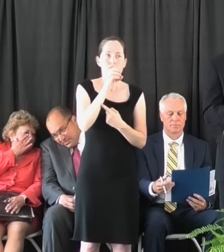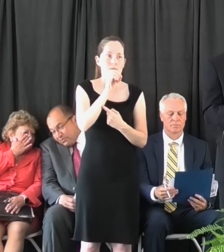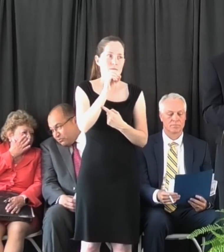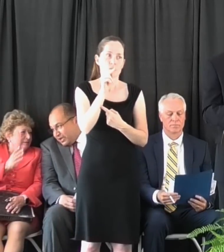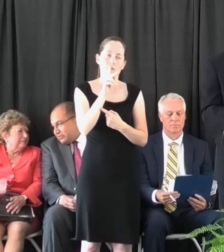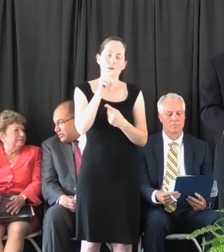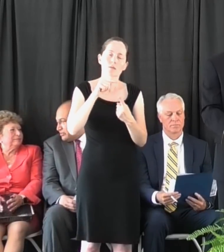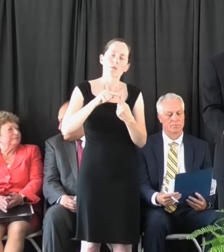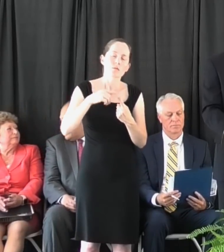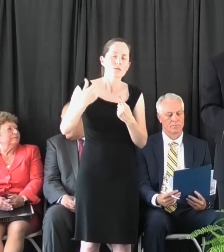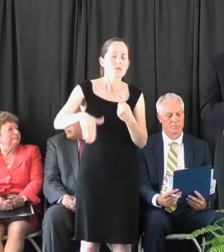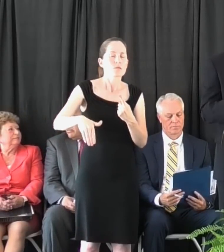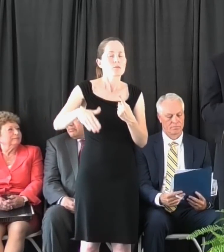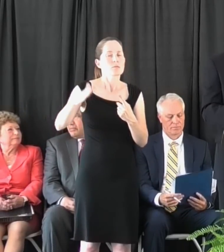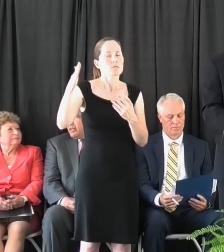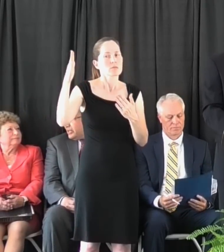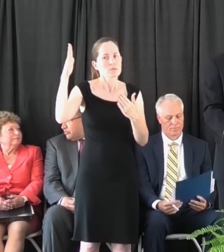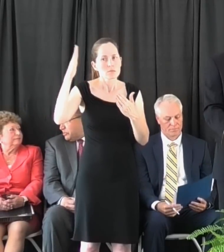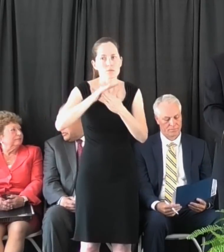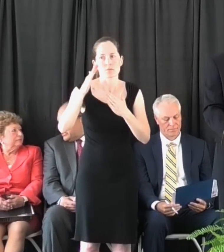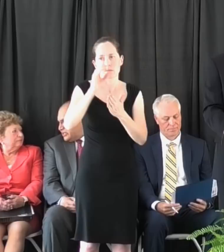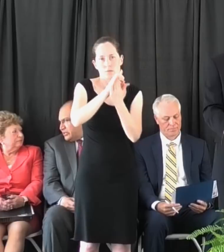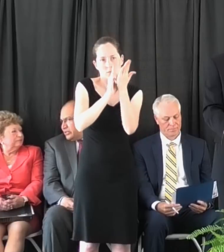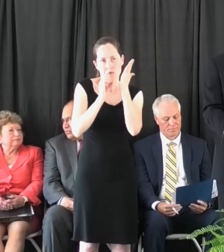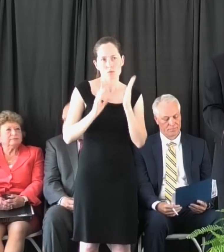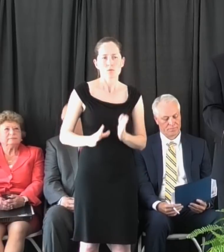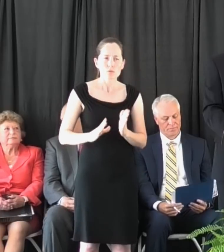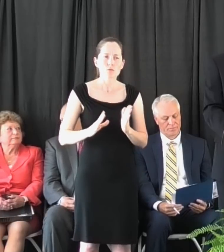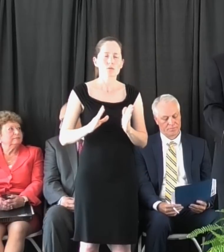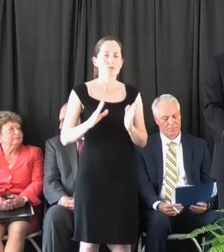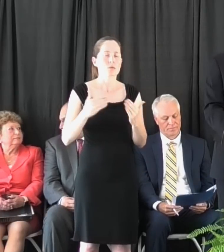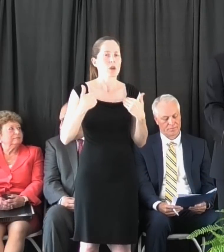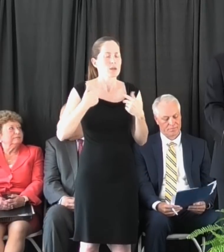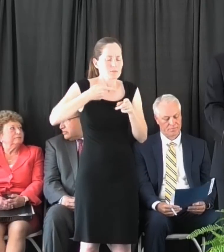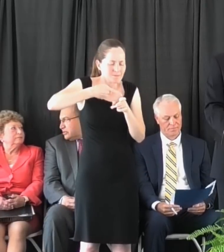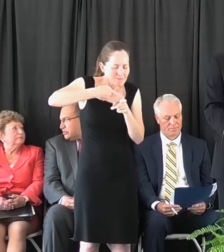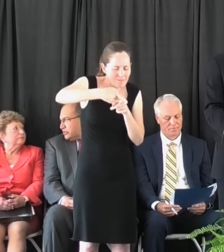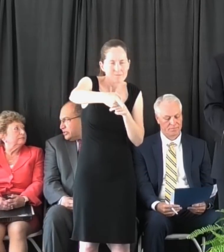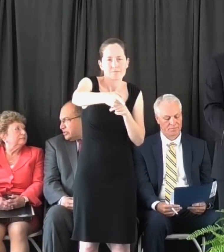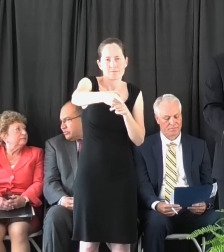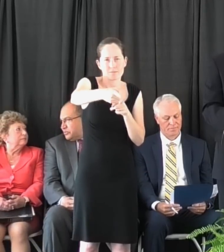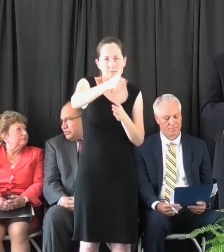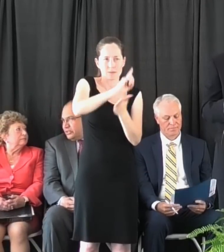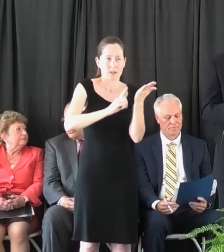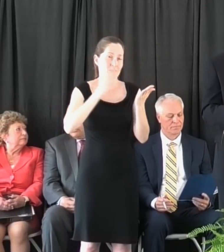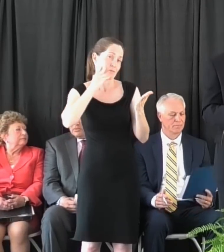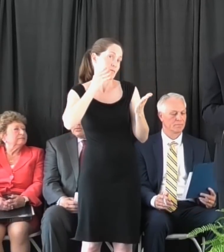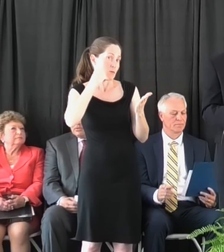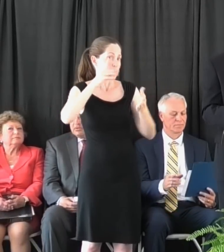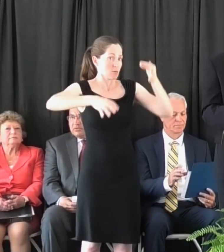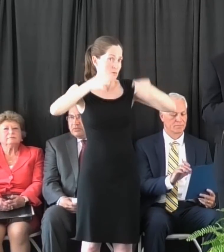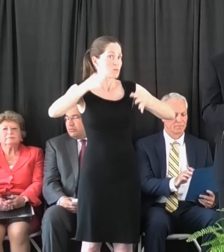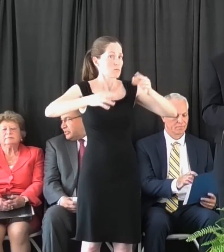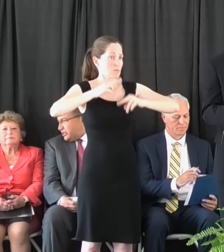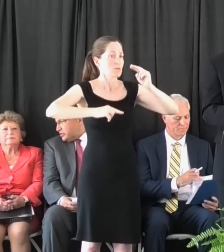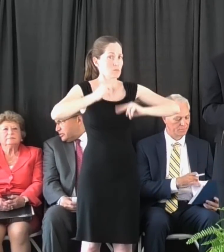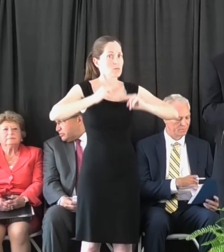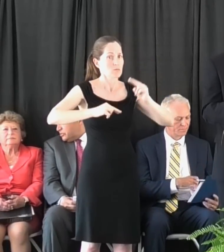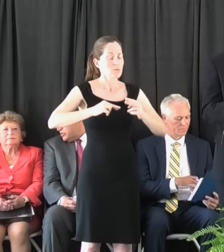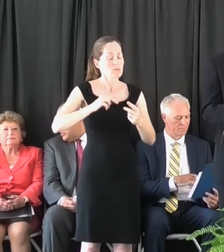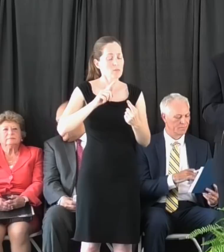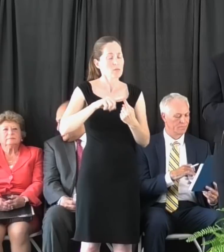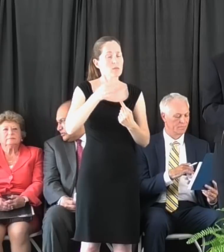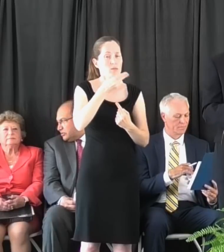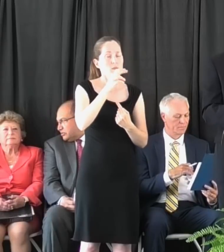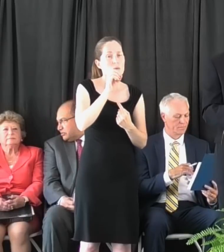world-class designer who brings very significant design experience in courthouse development, and they have brought all of that energy and delivered a